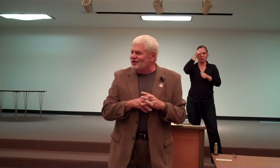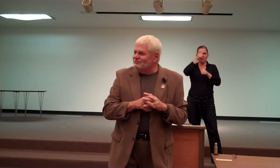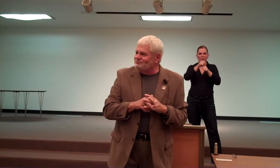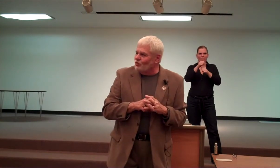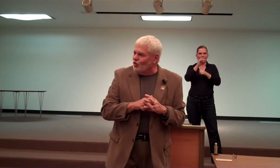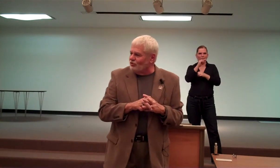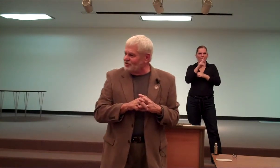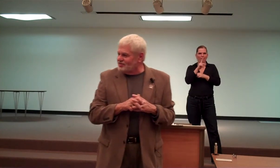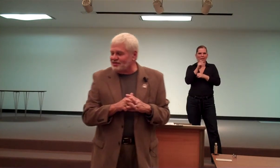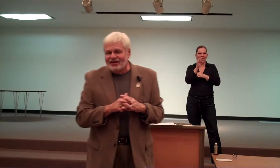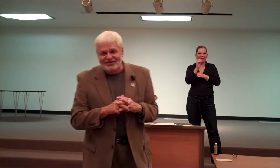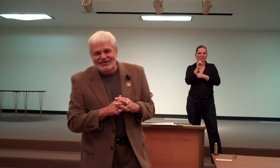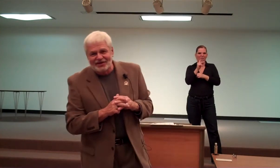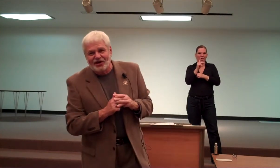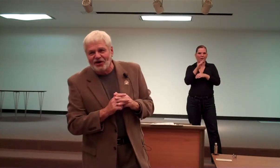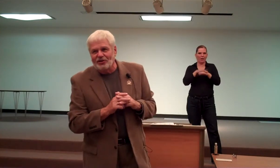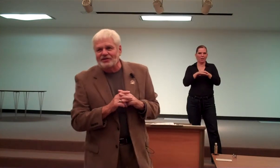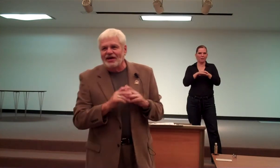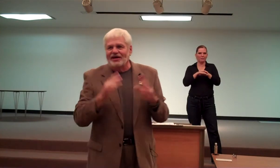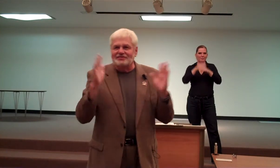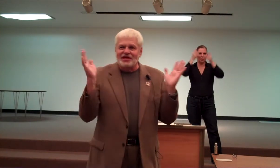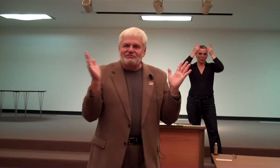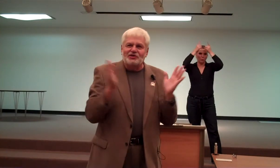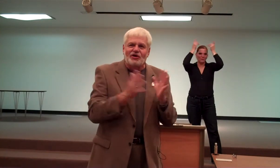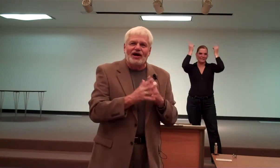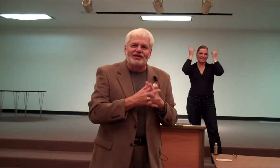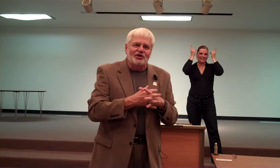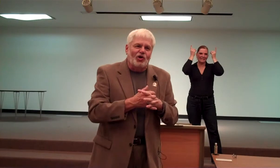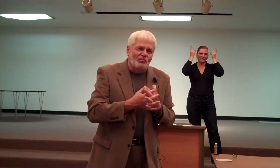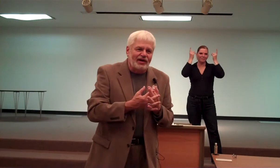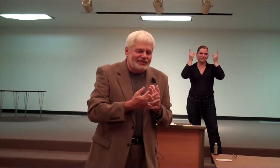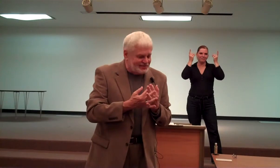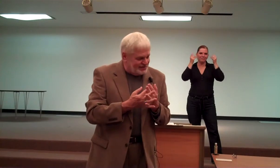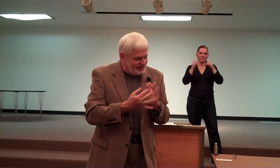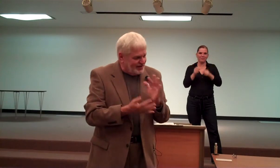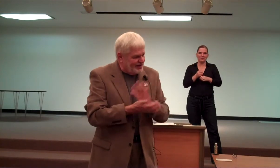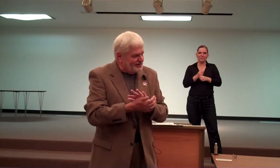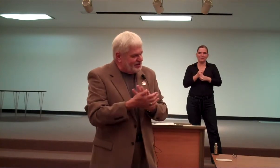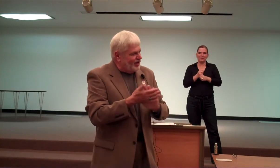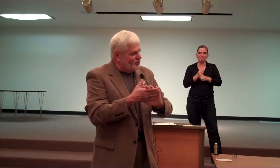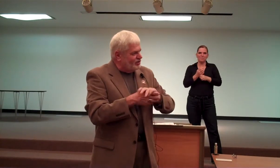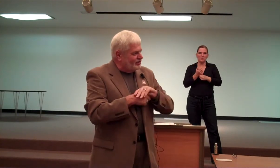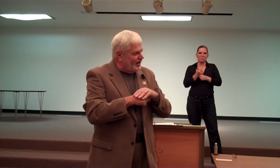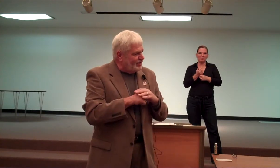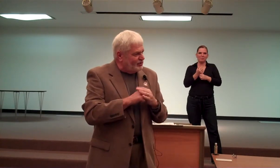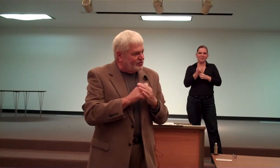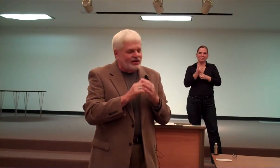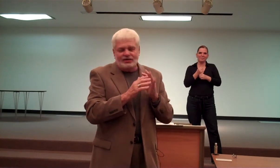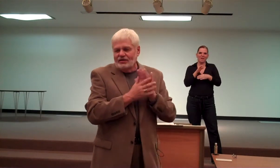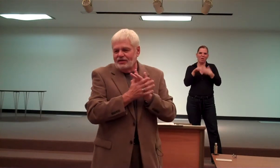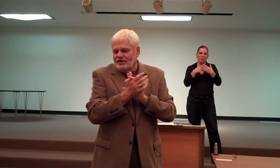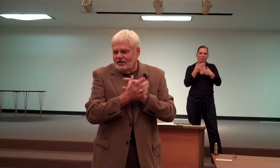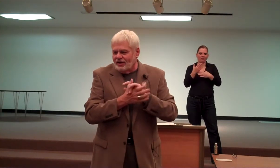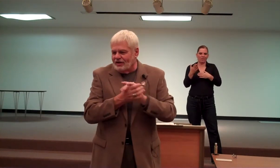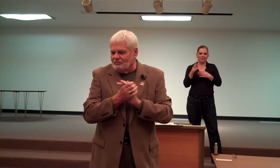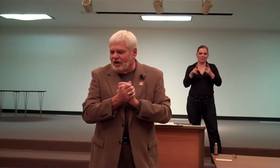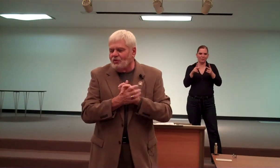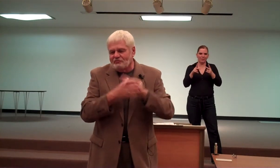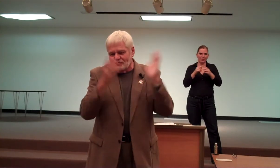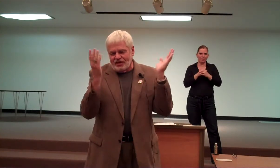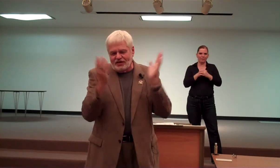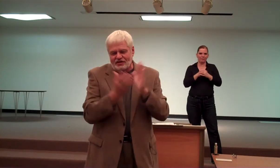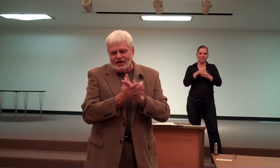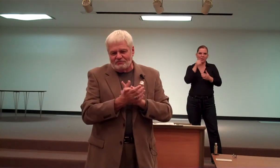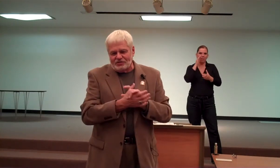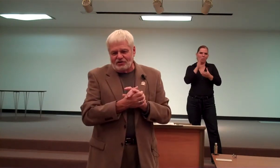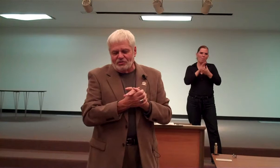on Walt Disney, you know, and Davy Crockett and the whole bit, Daniel Boone, that whole thing. My